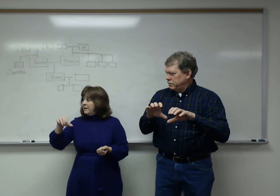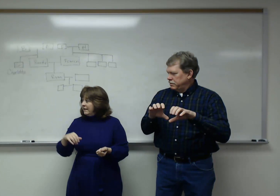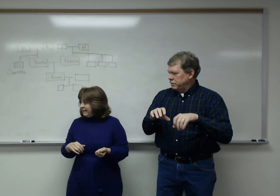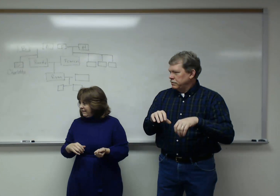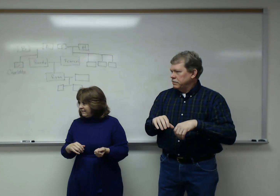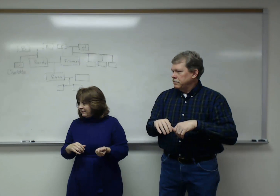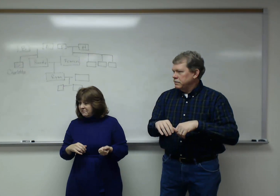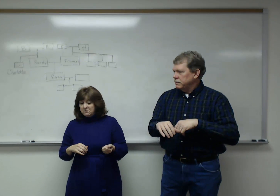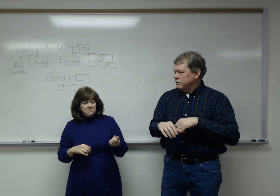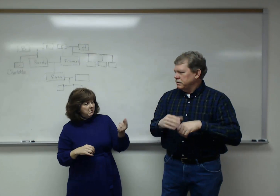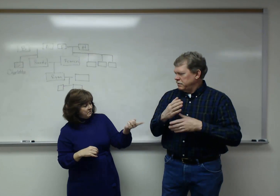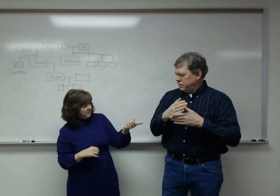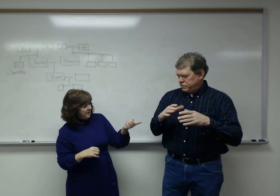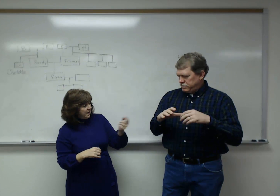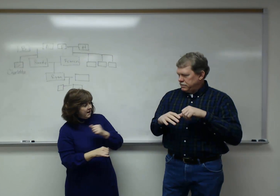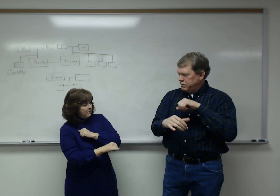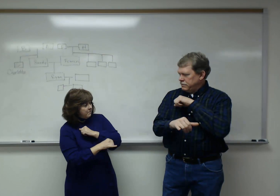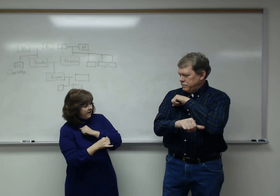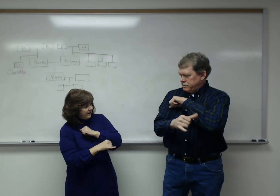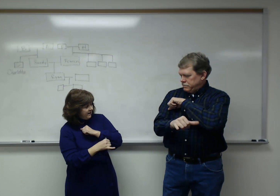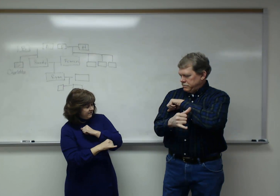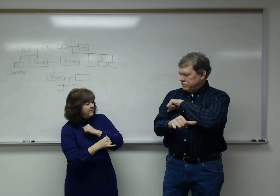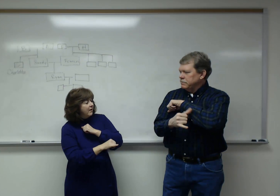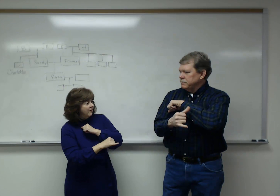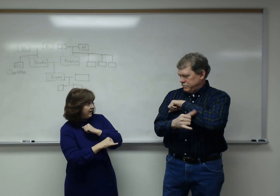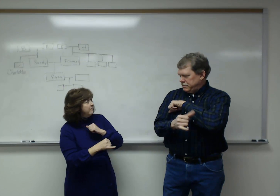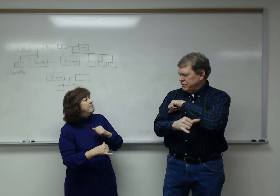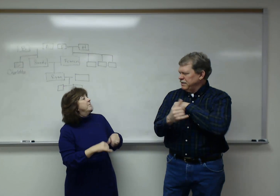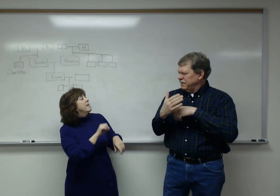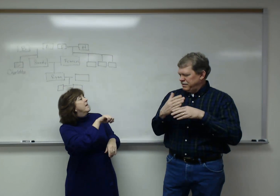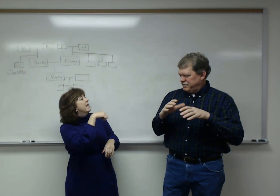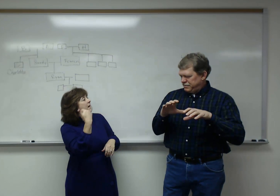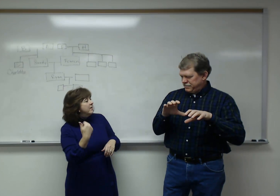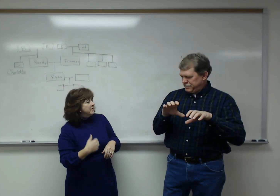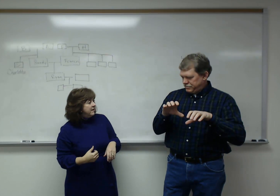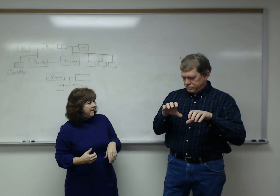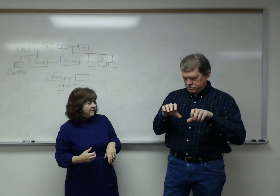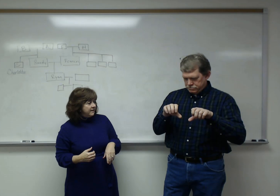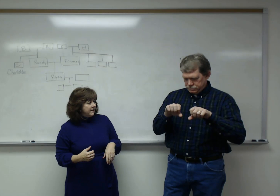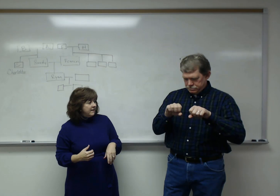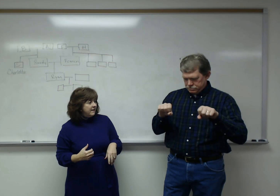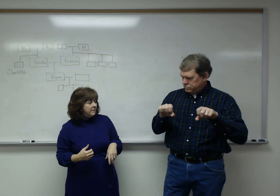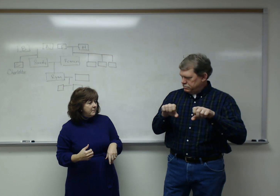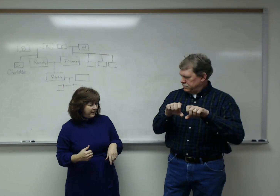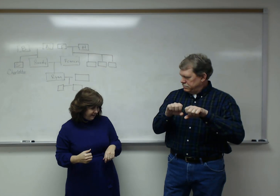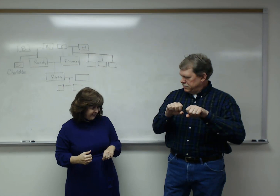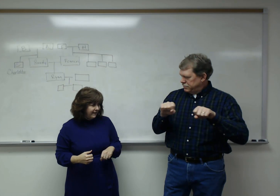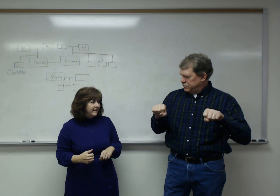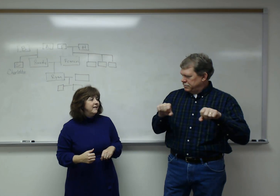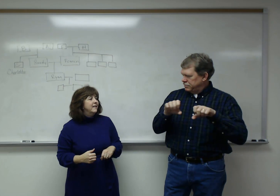picnic, and he went picnic, okay. Other signs, picnic.